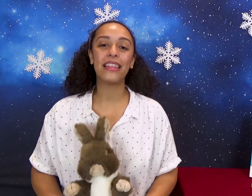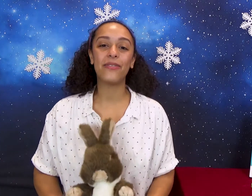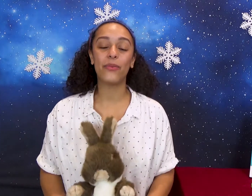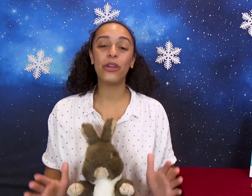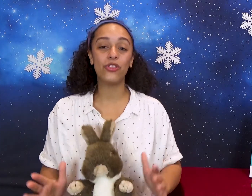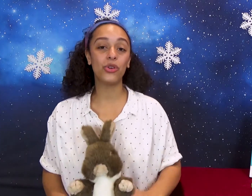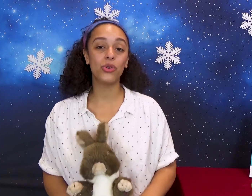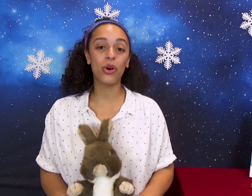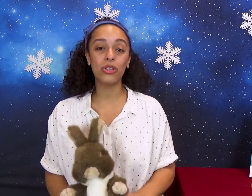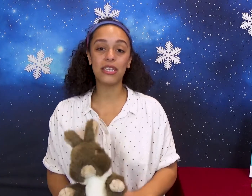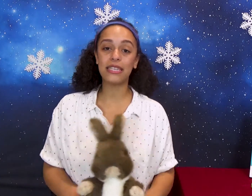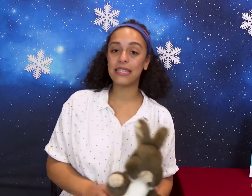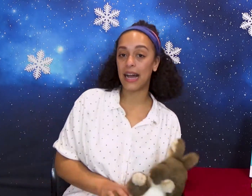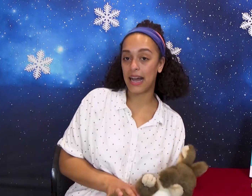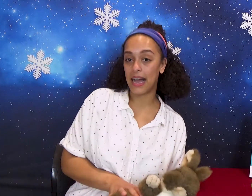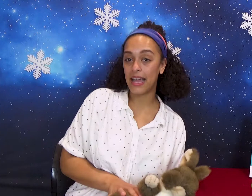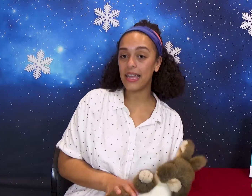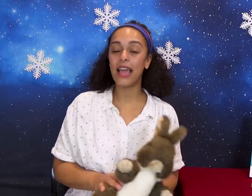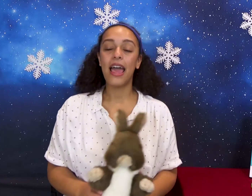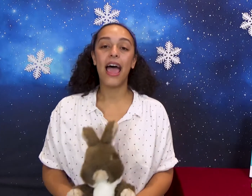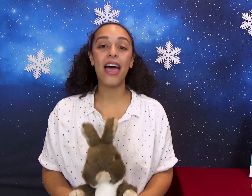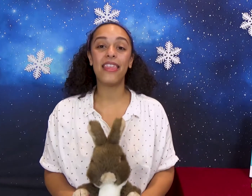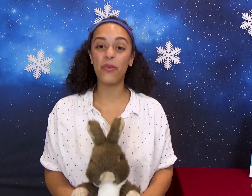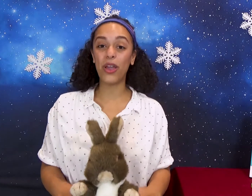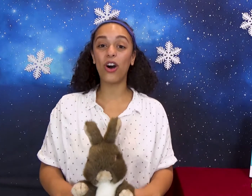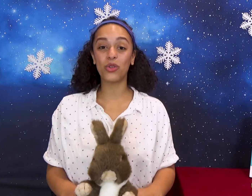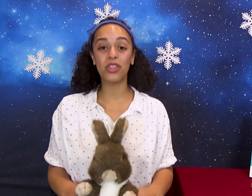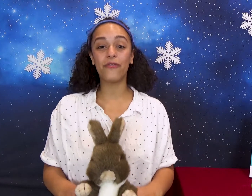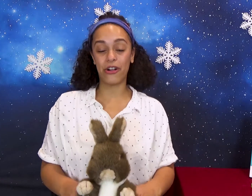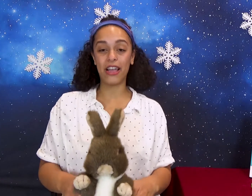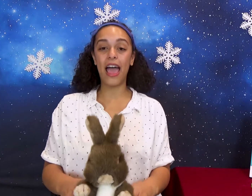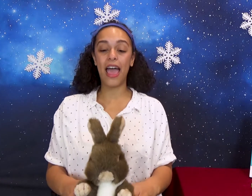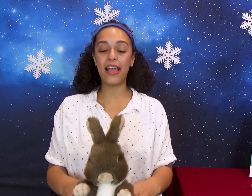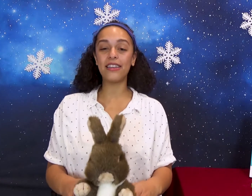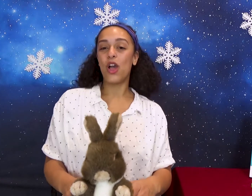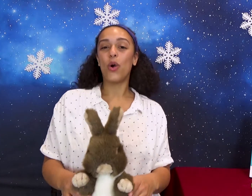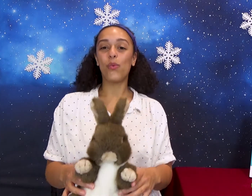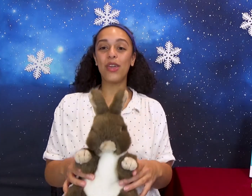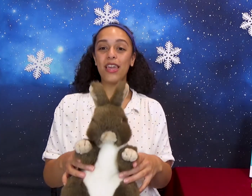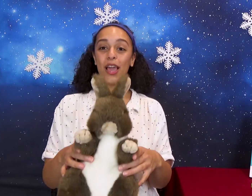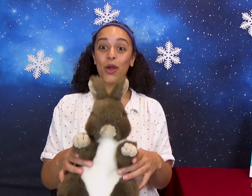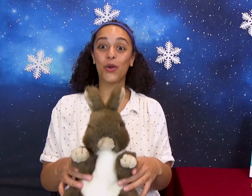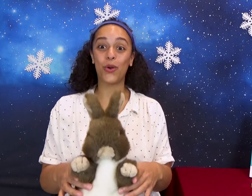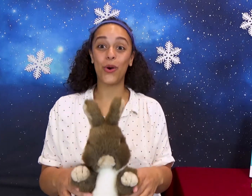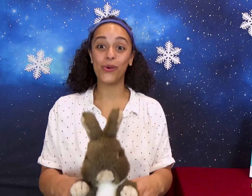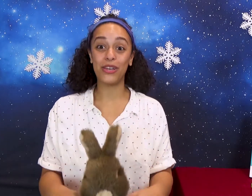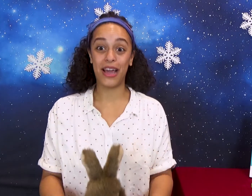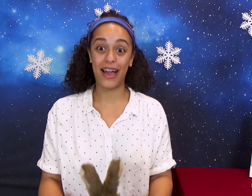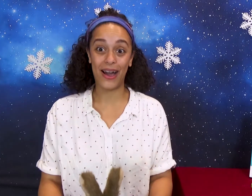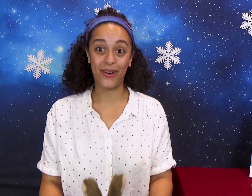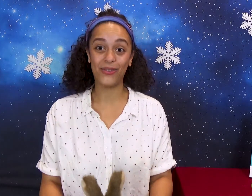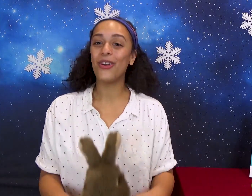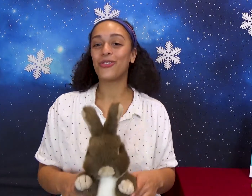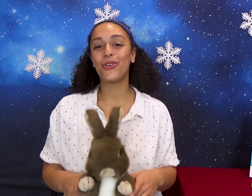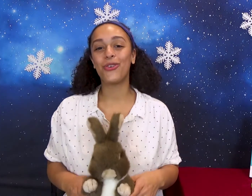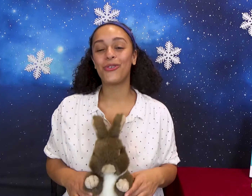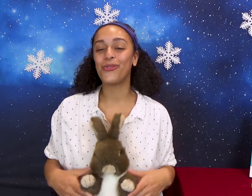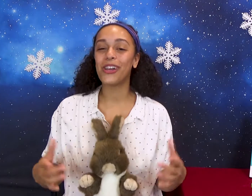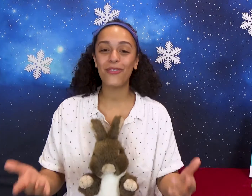We do go to the side and then we also at the very end, we go down. So whatever